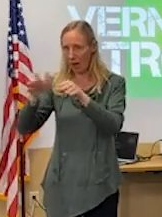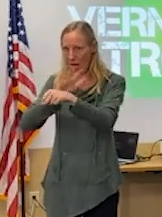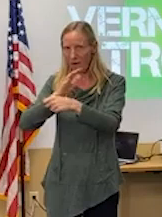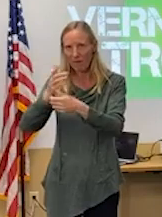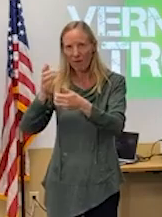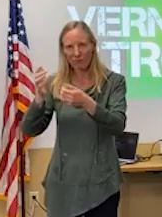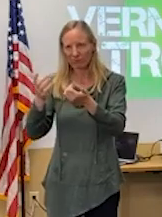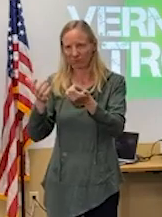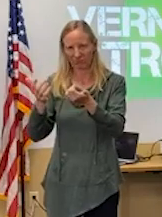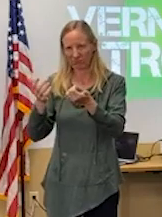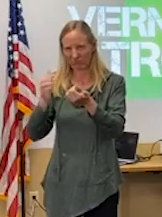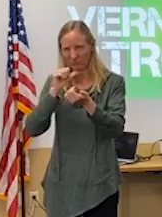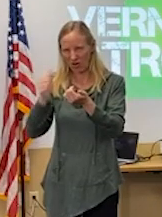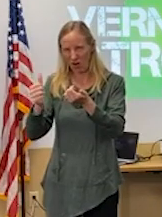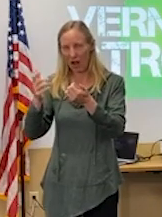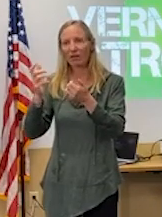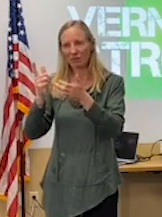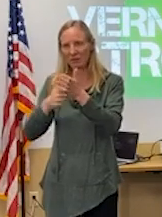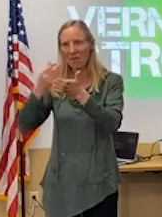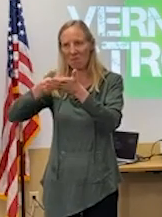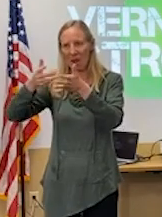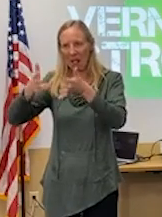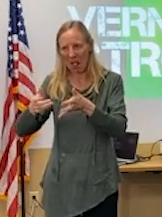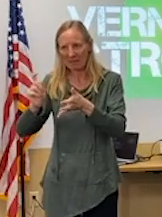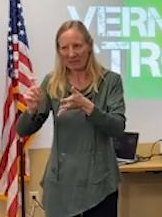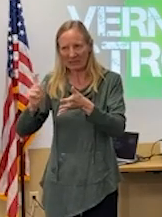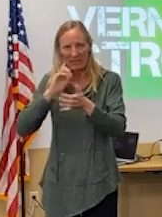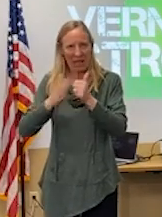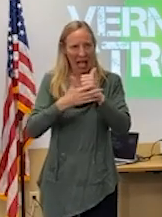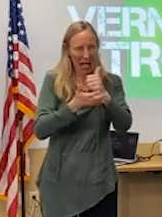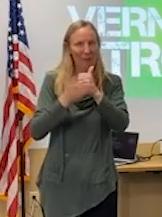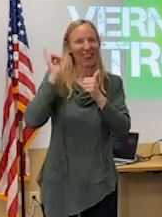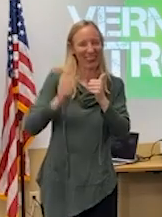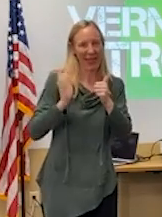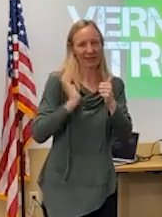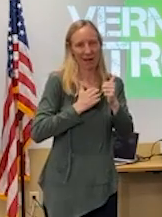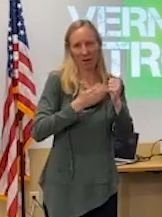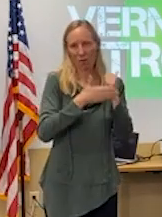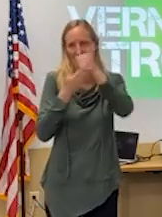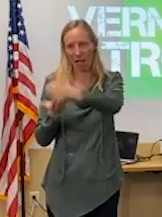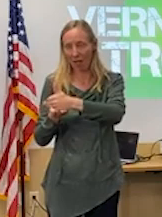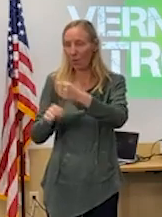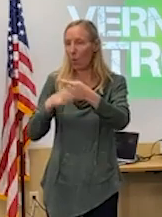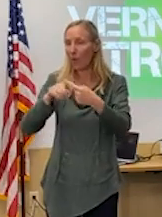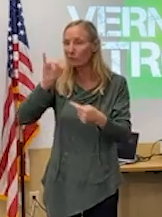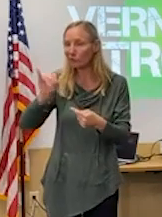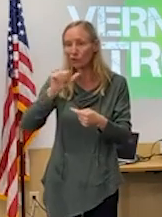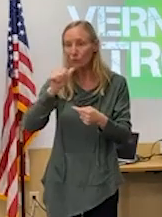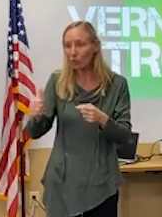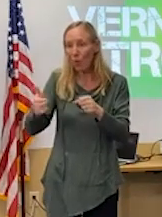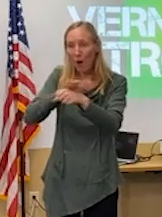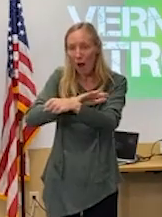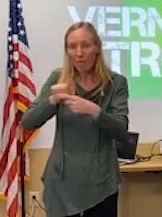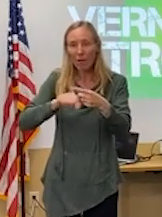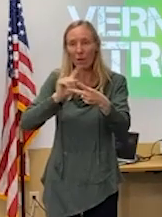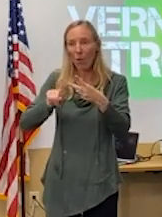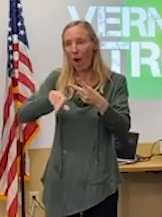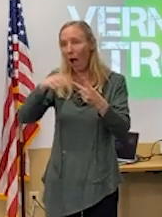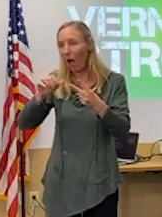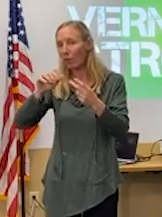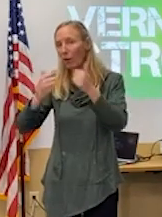money is starting to go out the door to those in need, and I'm grateful for the team that we have working to approve these grants as quickly as